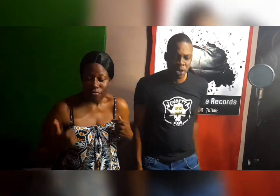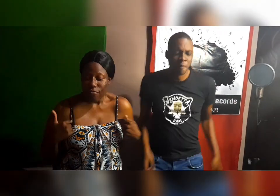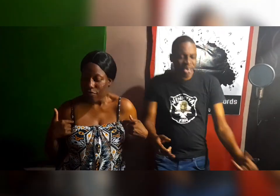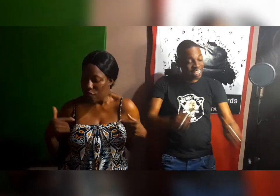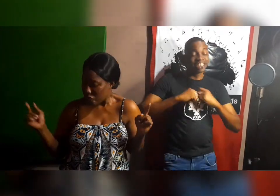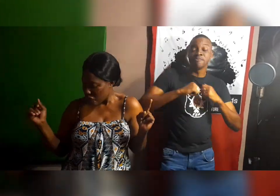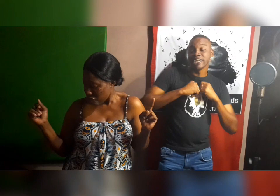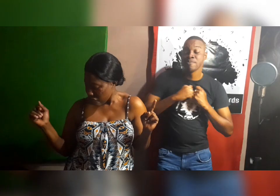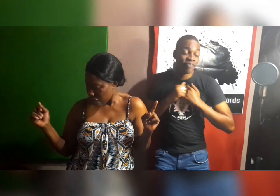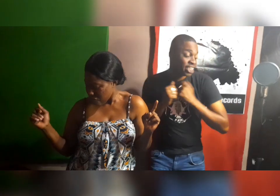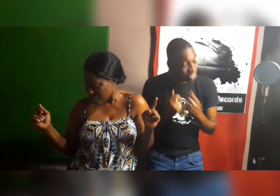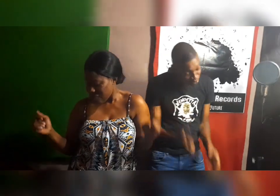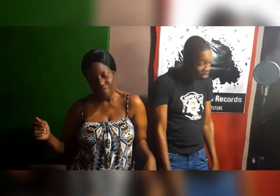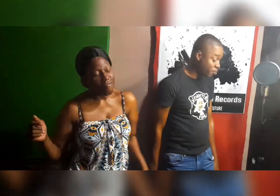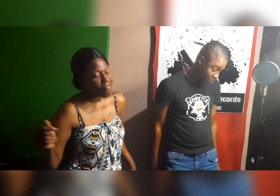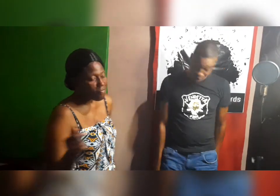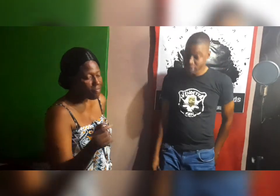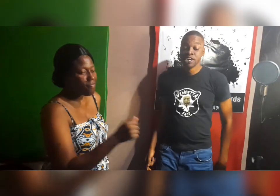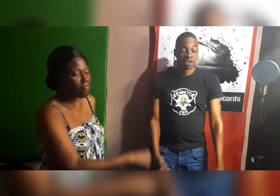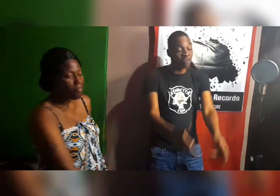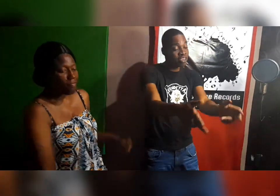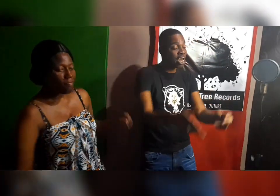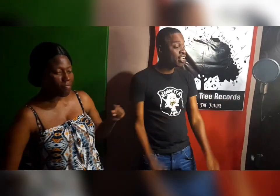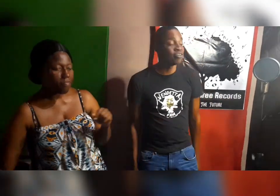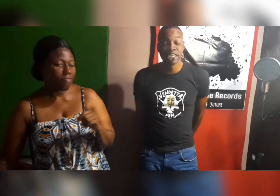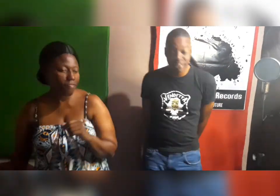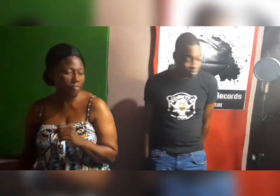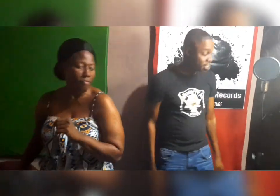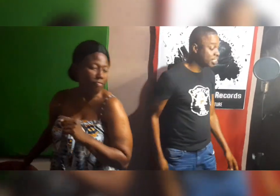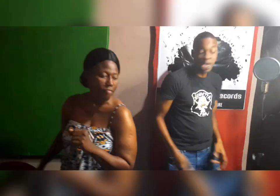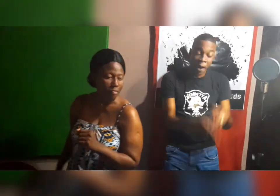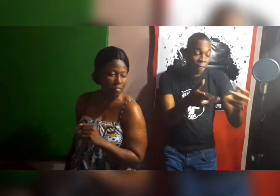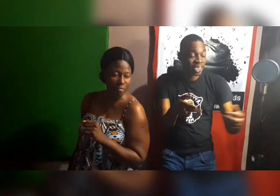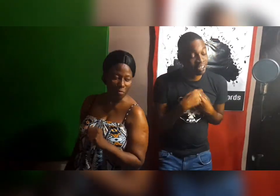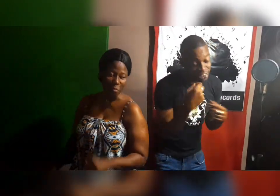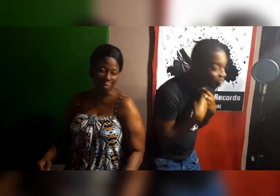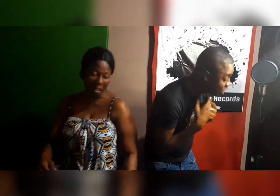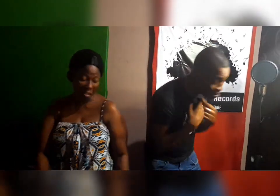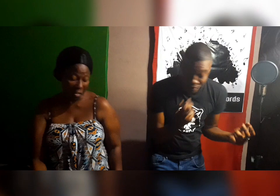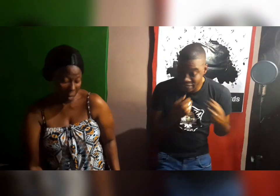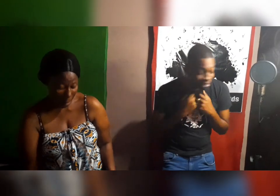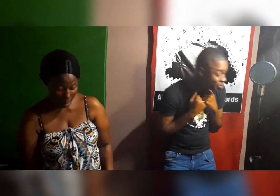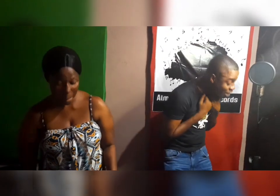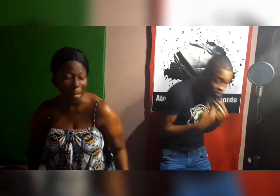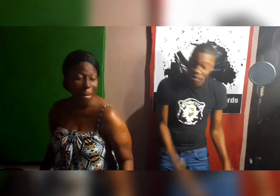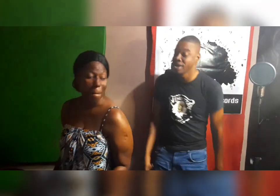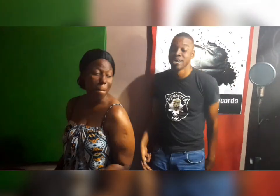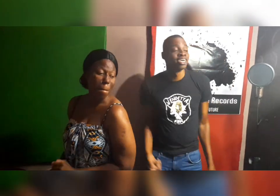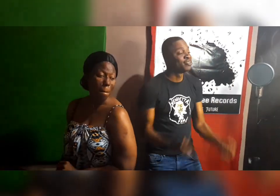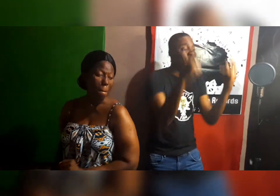Me is them and them have to rate me now. Enough girl never date me. Me is them and them have to date me now. I saw me